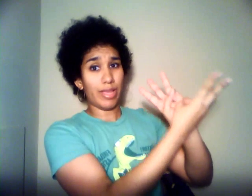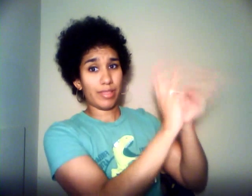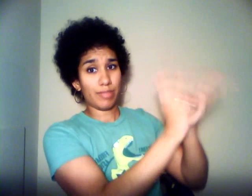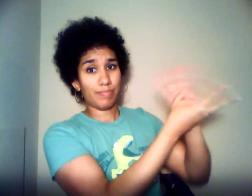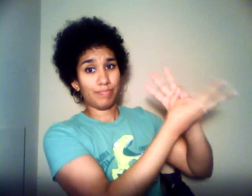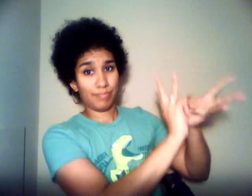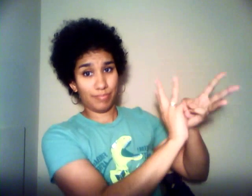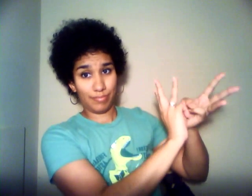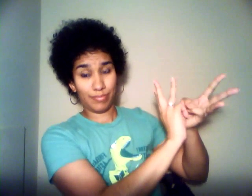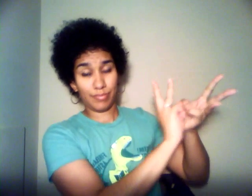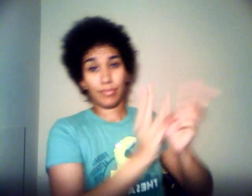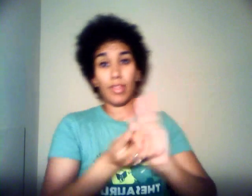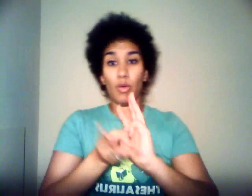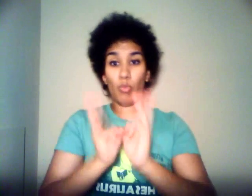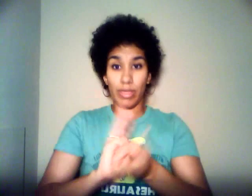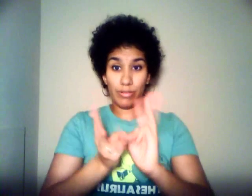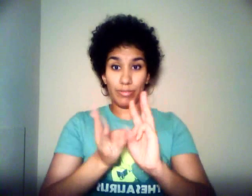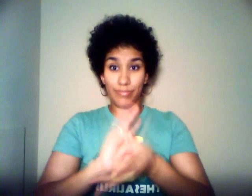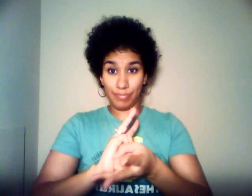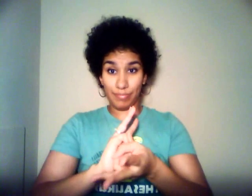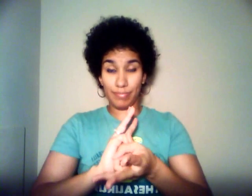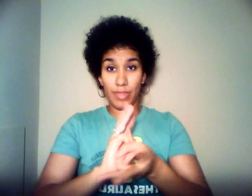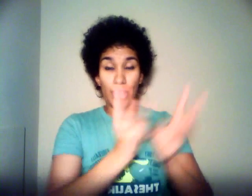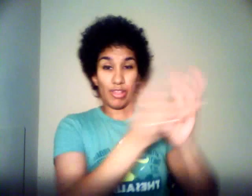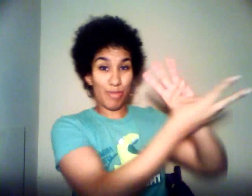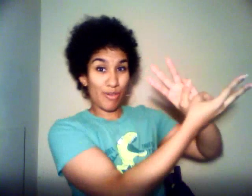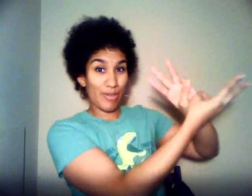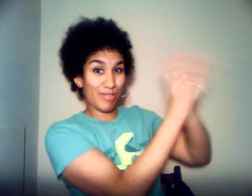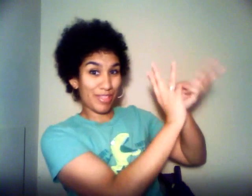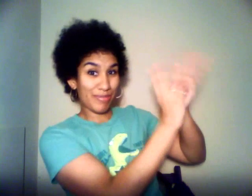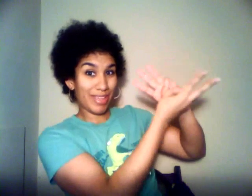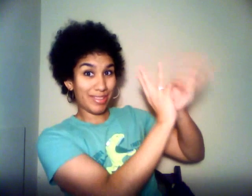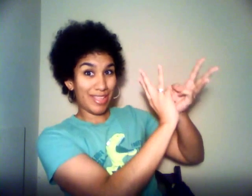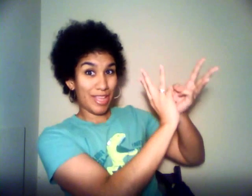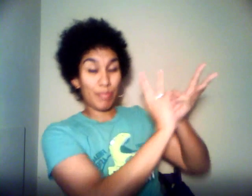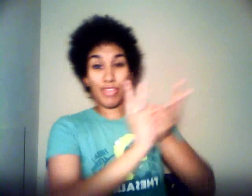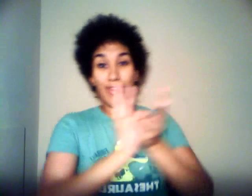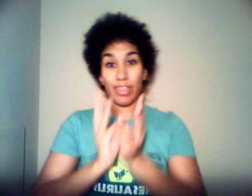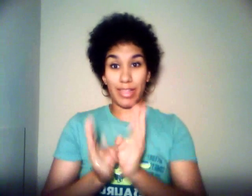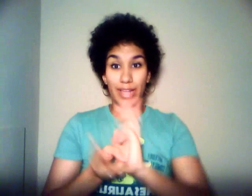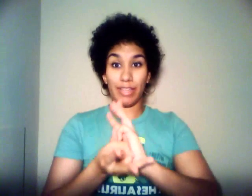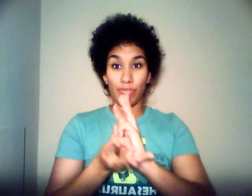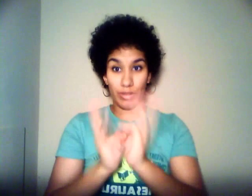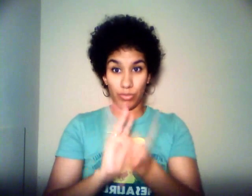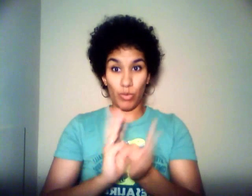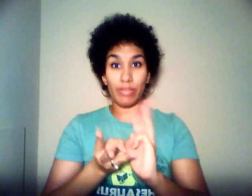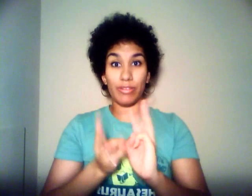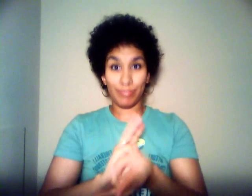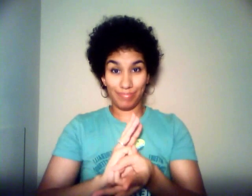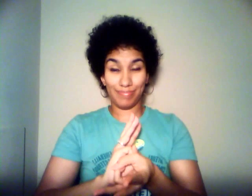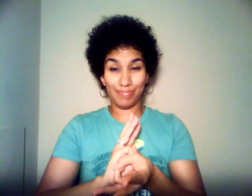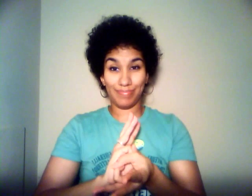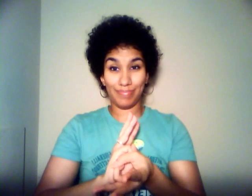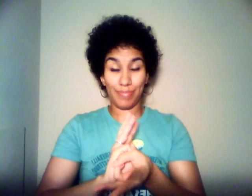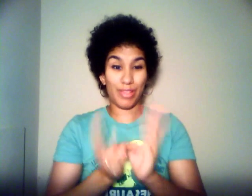twice. Weather. So I'm showing you this way, but you actually sign it in front, weather, because the